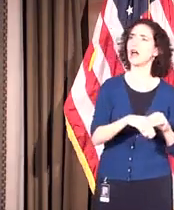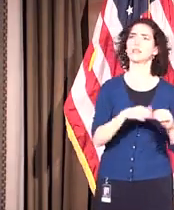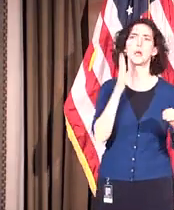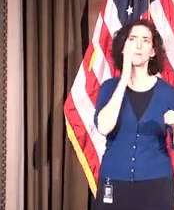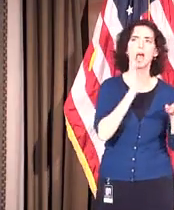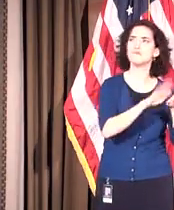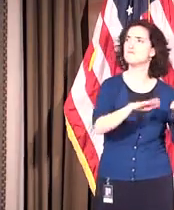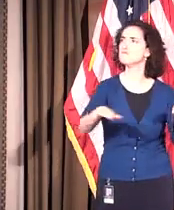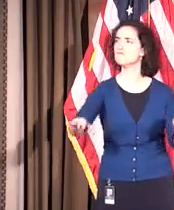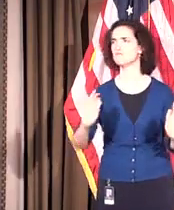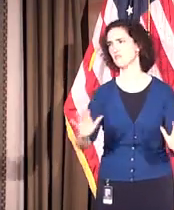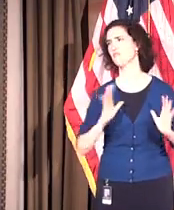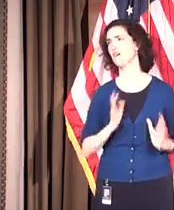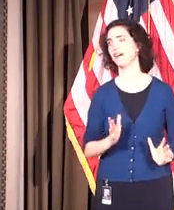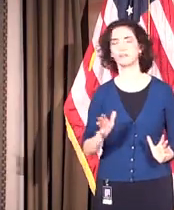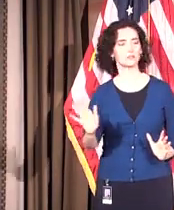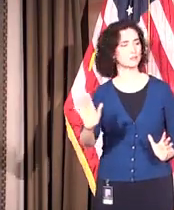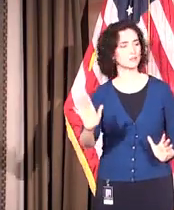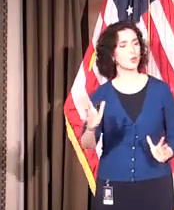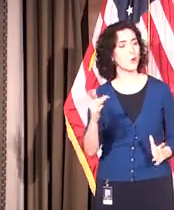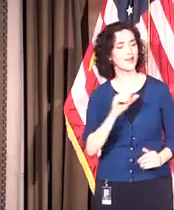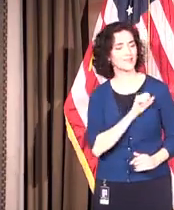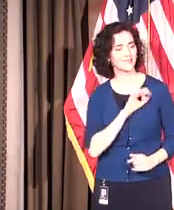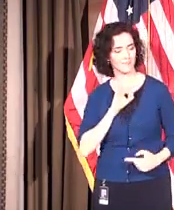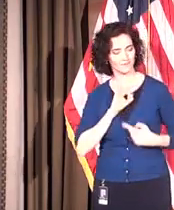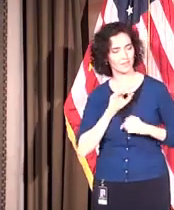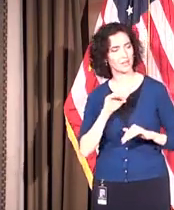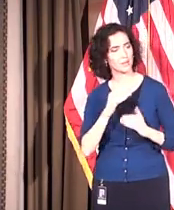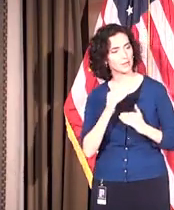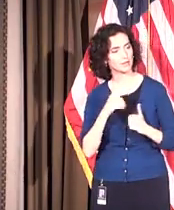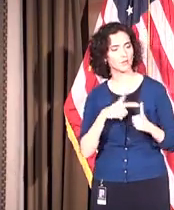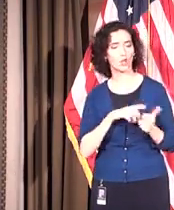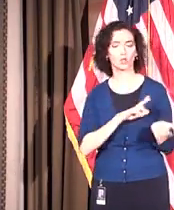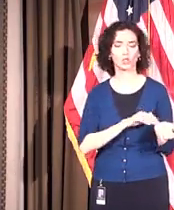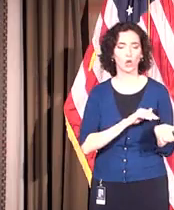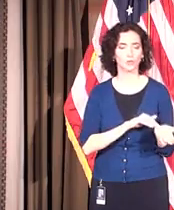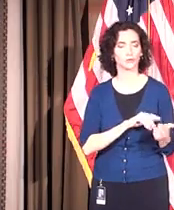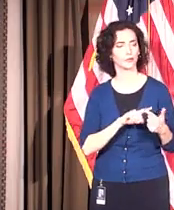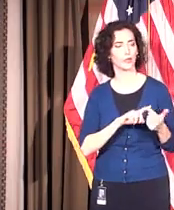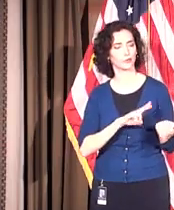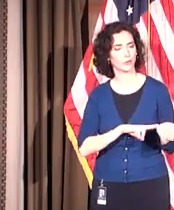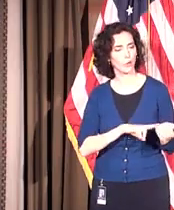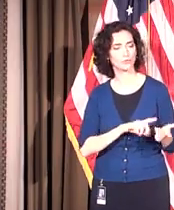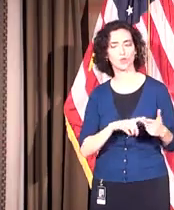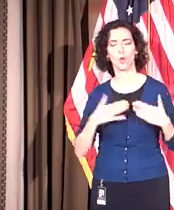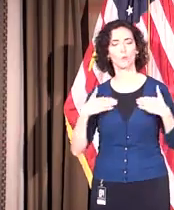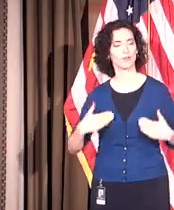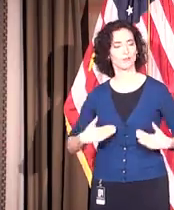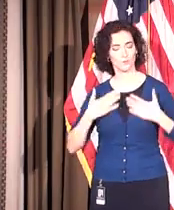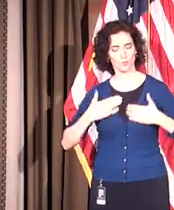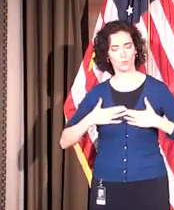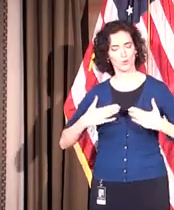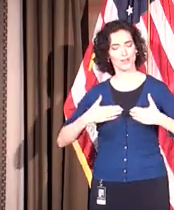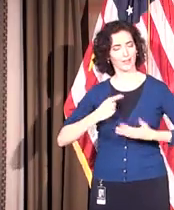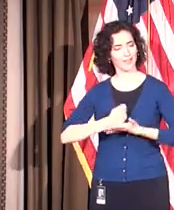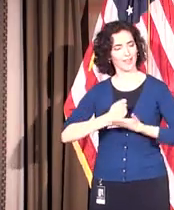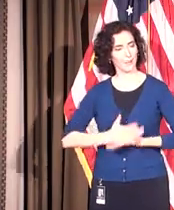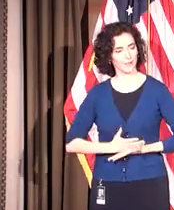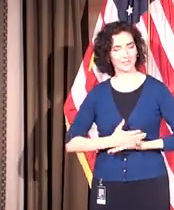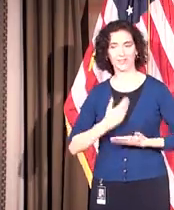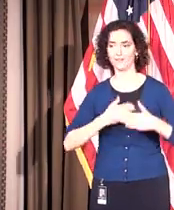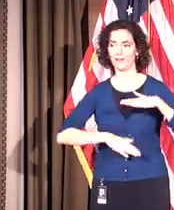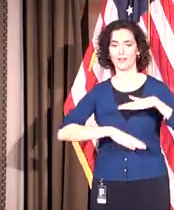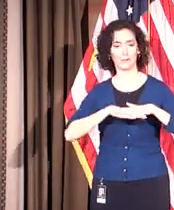available. There are only so many doctors and nurses and respiratory therapists and so forth in the country. And they're all needed